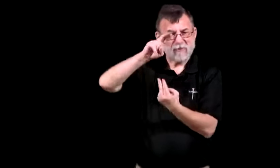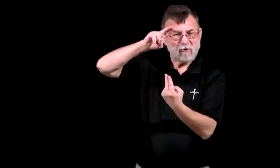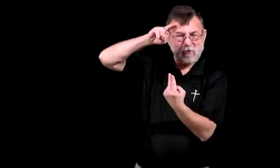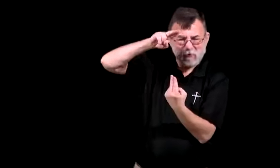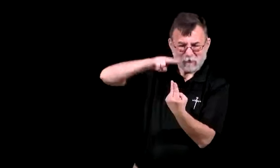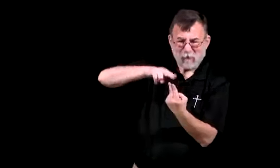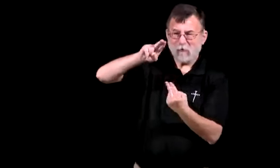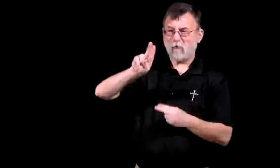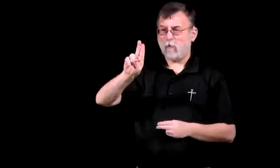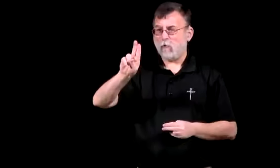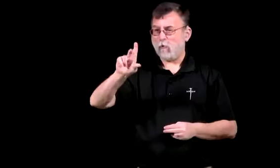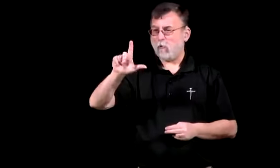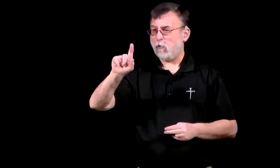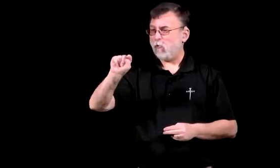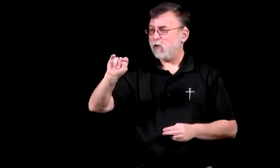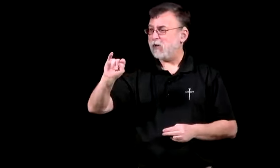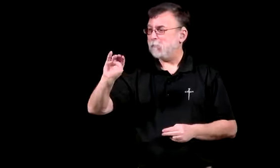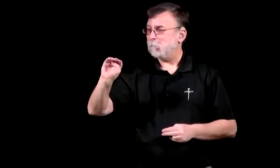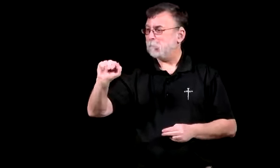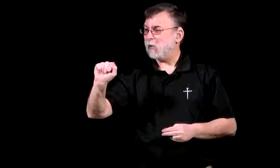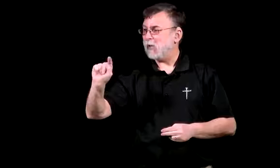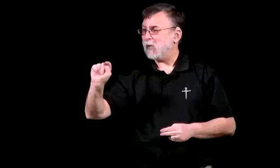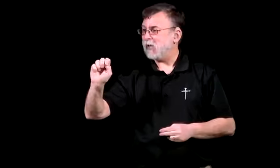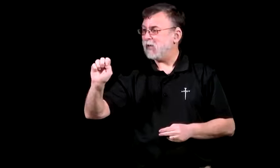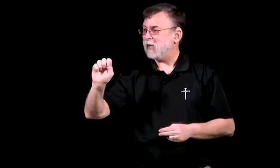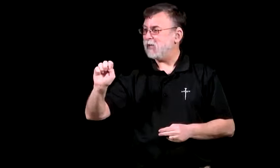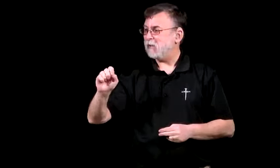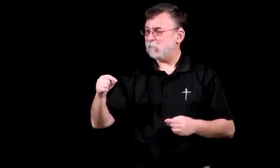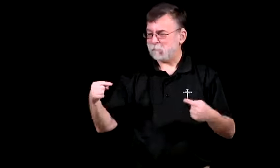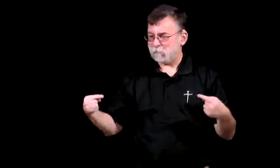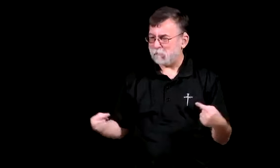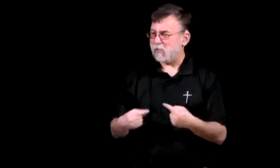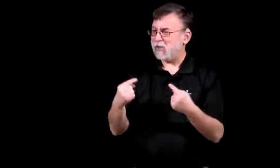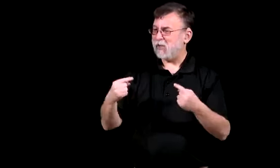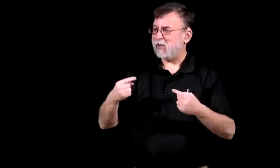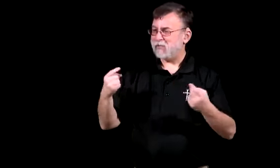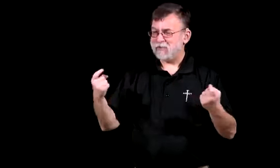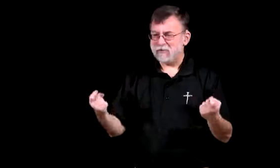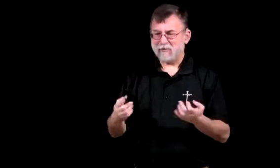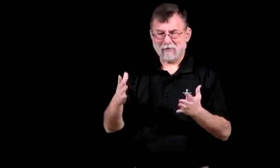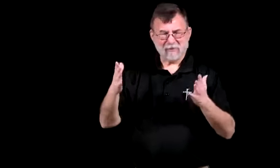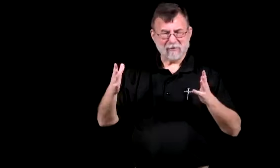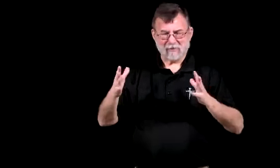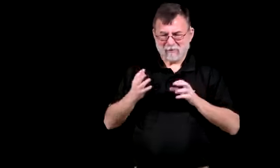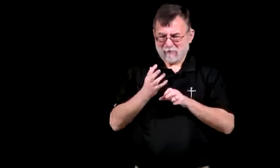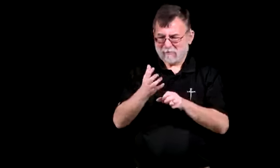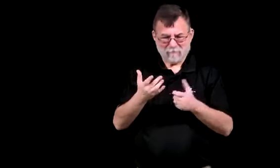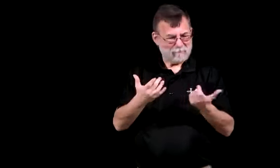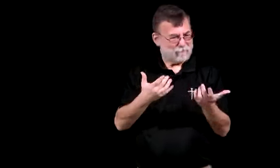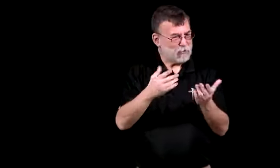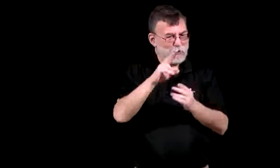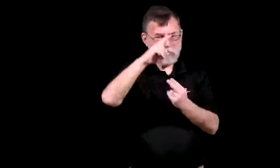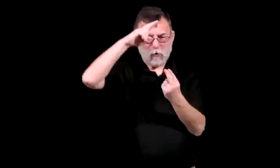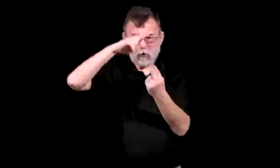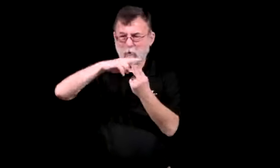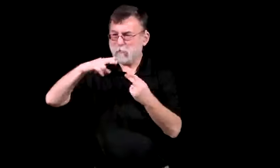Jesus paid the ultimate price and the ultimate pain by taking